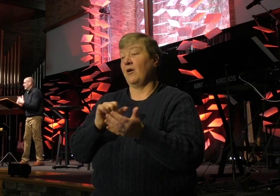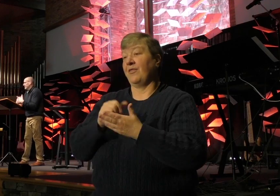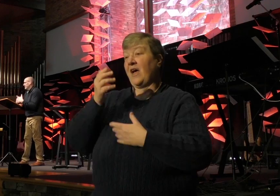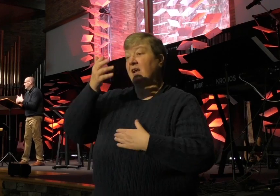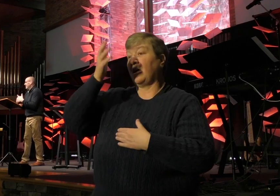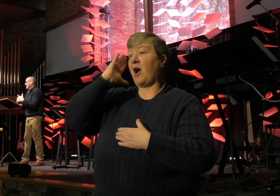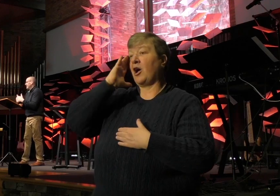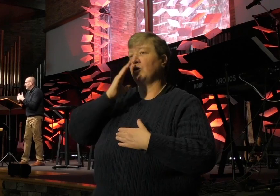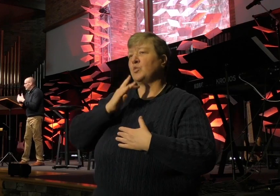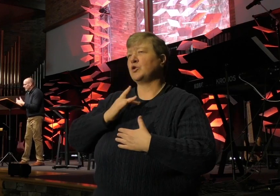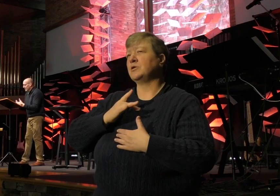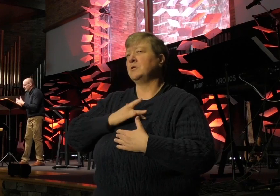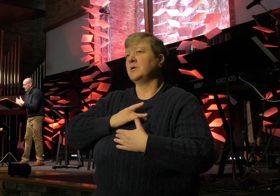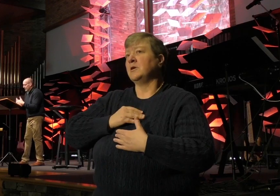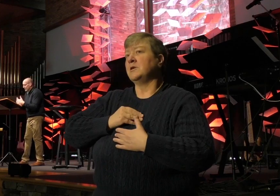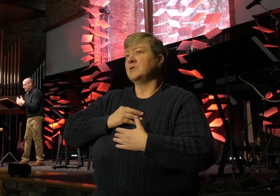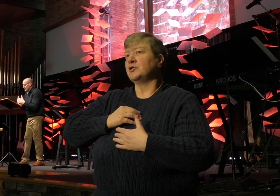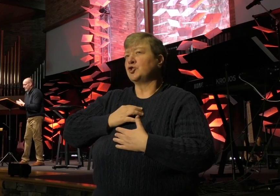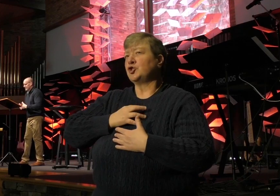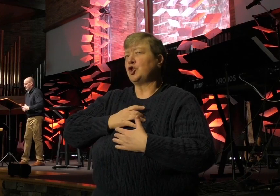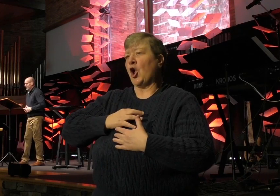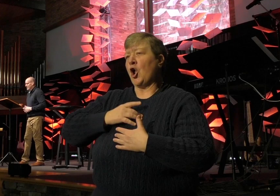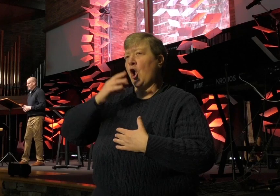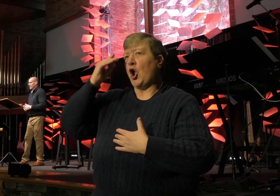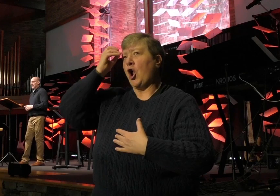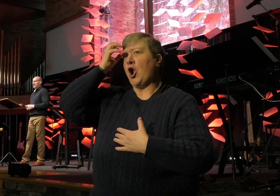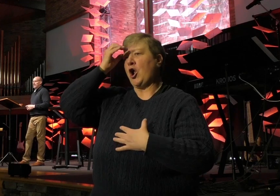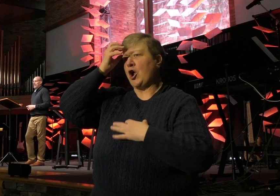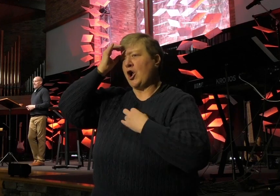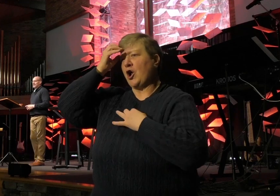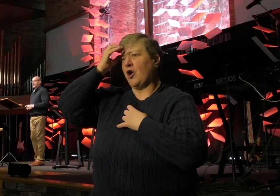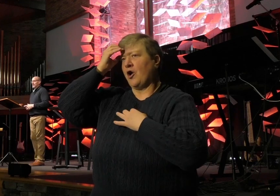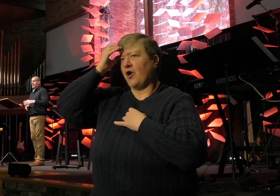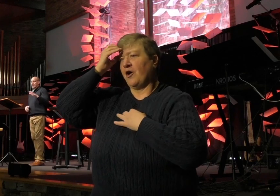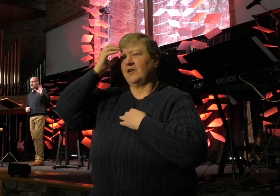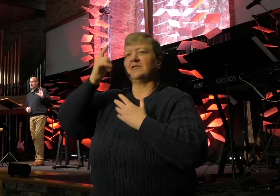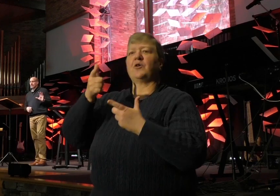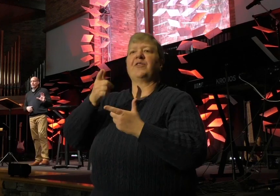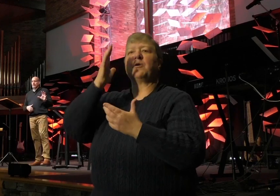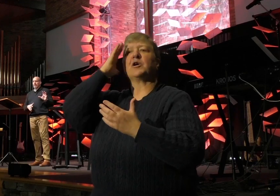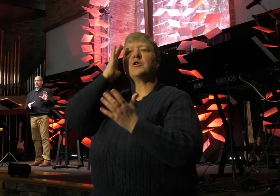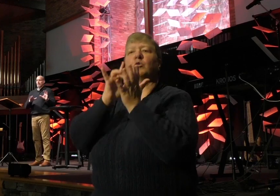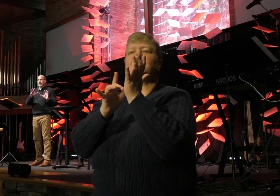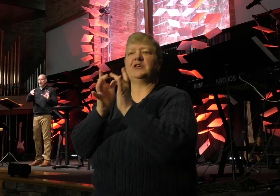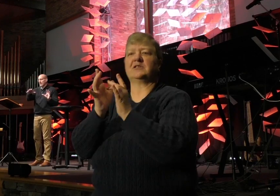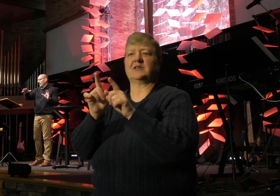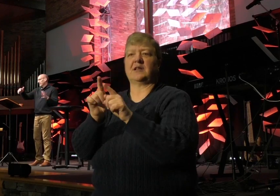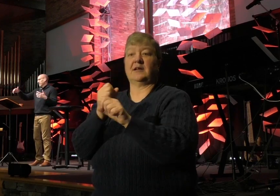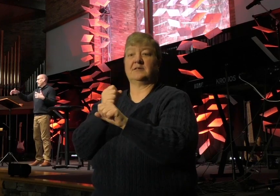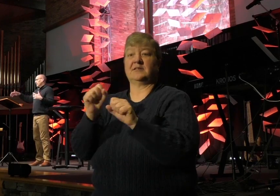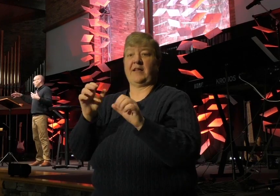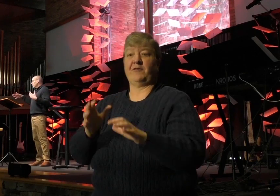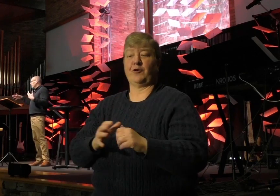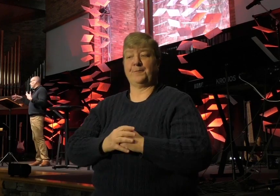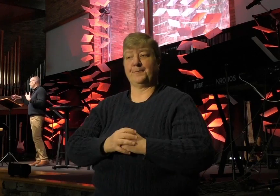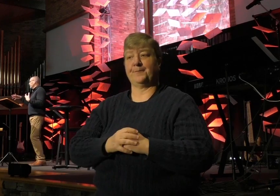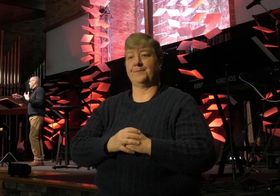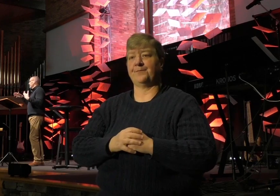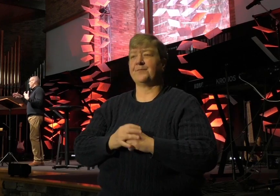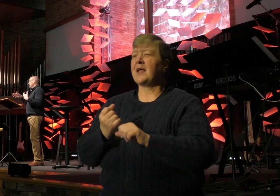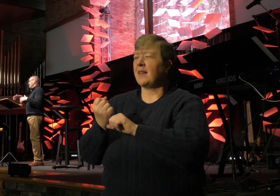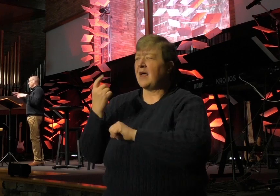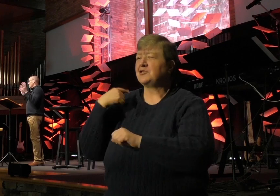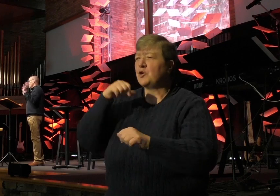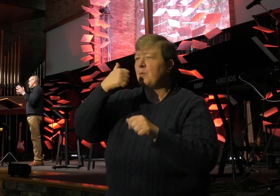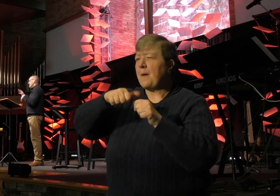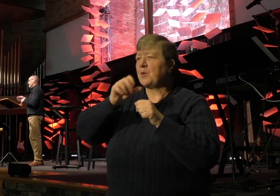their heart, that they would come to know Jesus as their Savior? You know, last year we talked about identifying four people